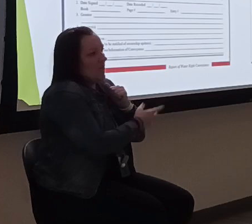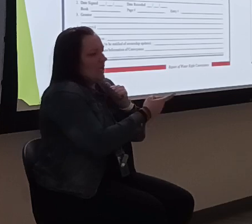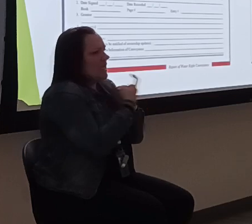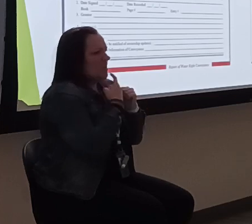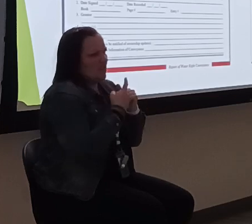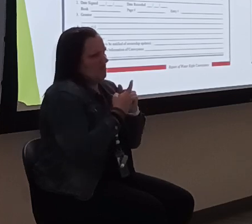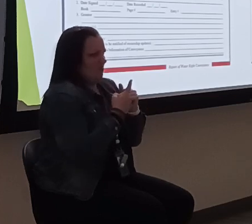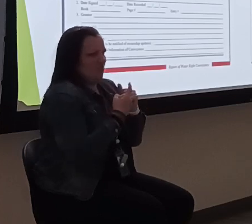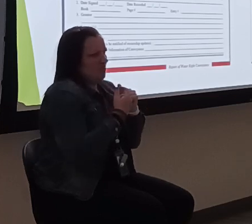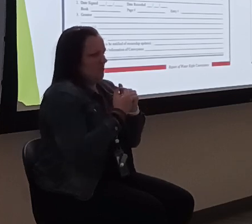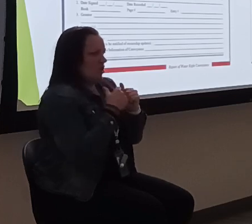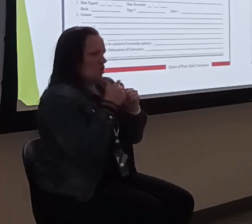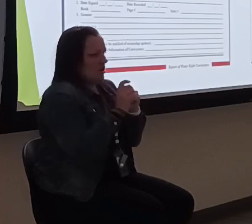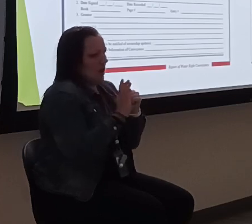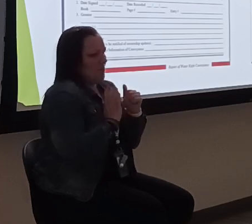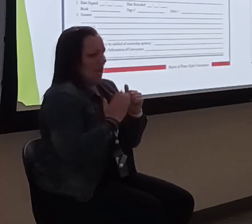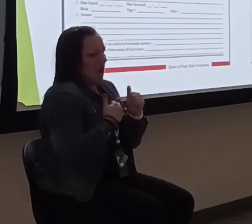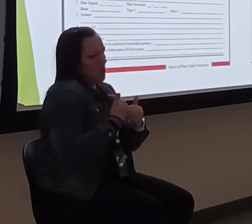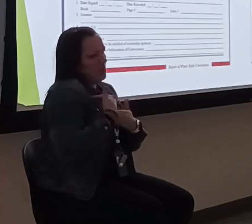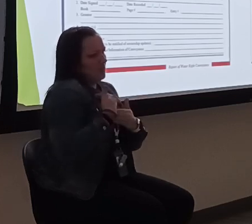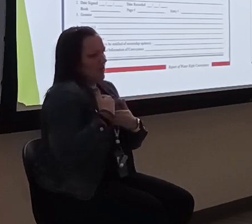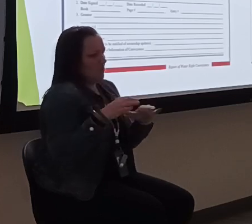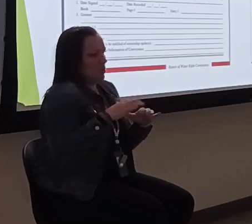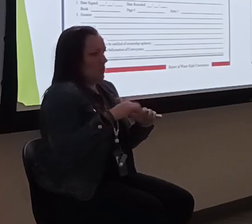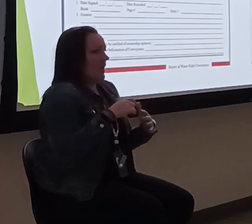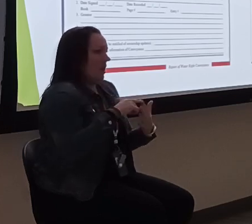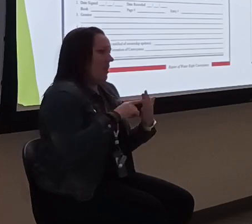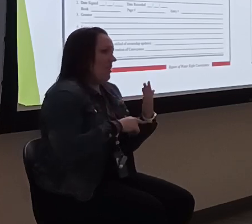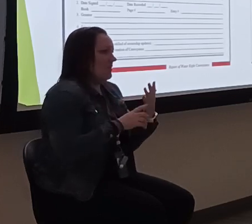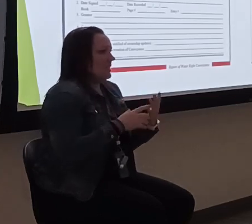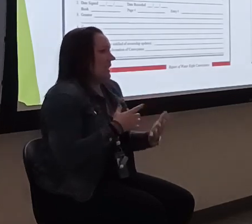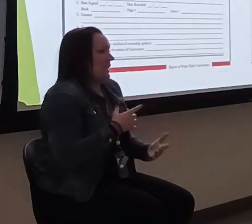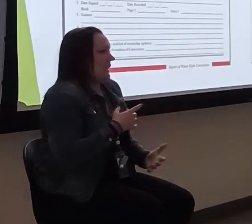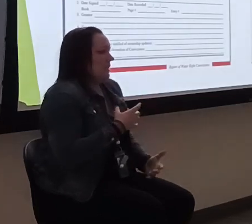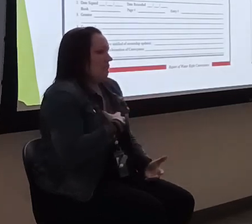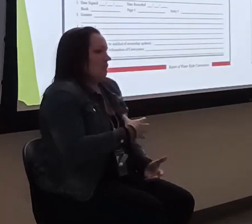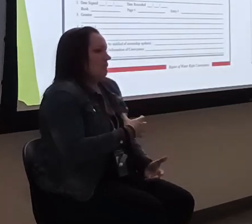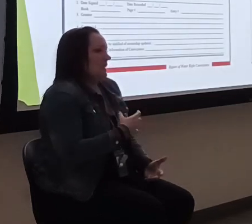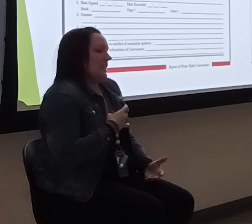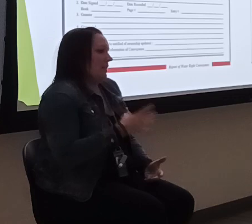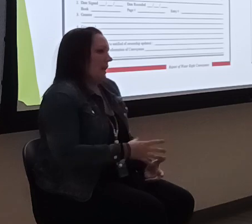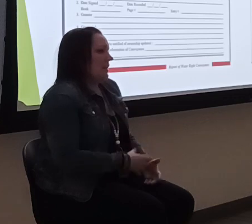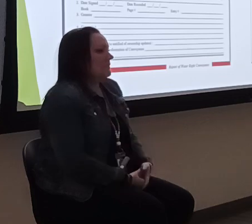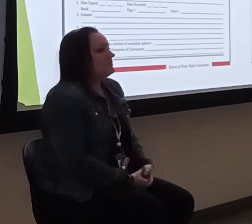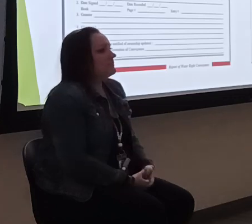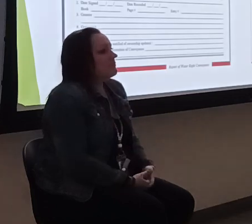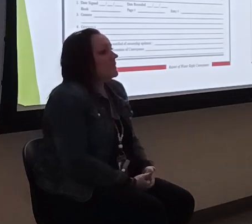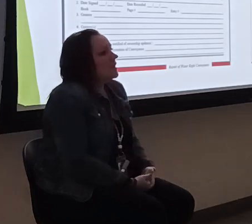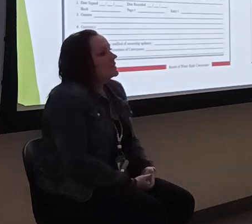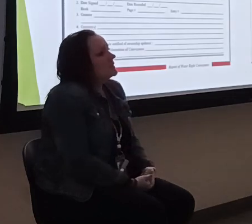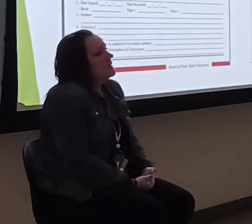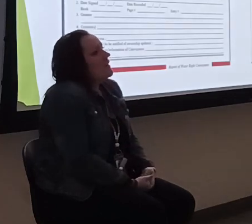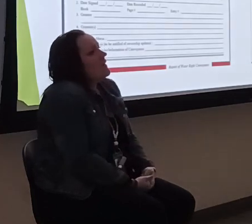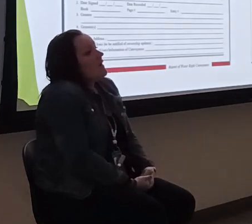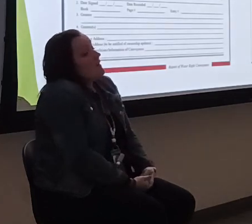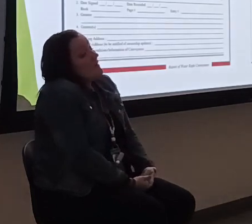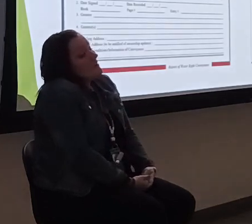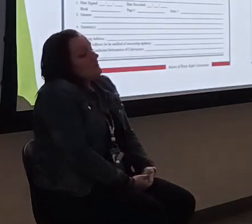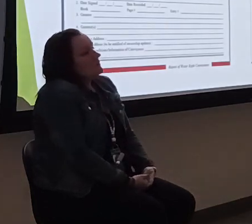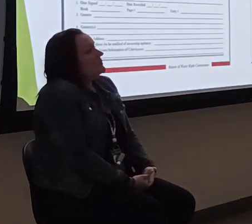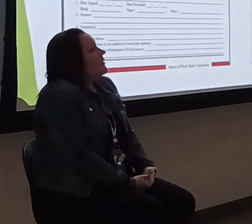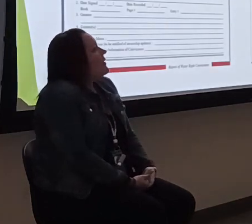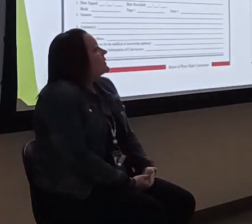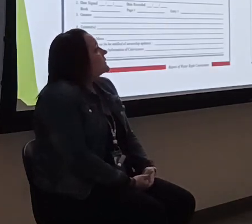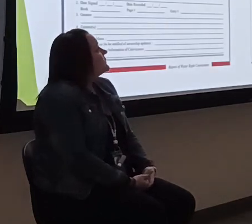the interest on our database of that owner, then you would use the 100% form. So say I'm an owner and I own 2 acres